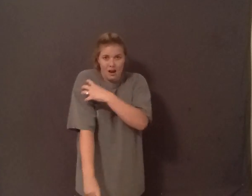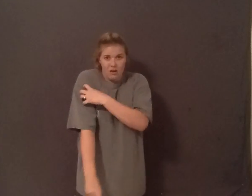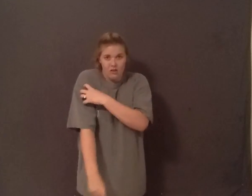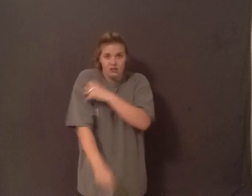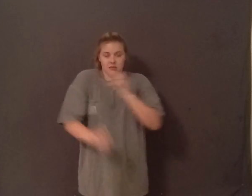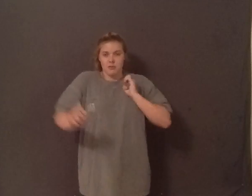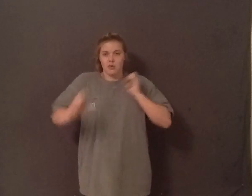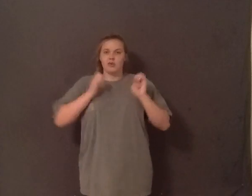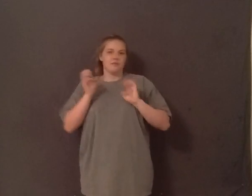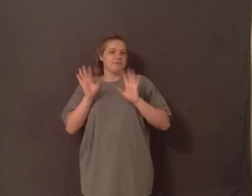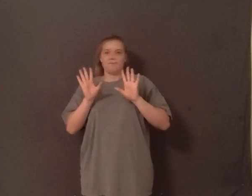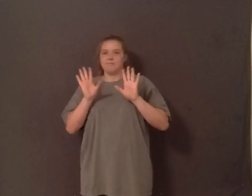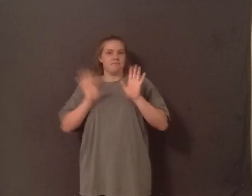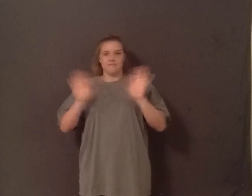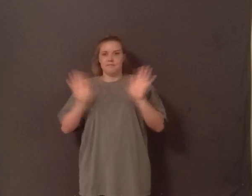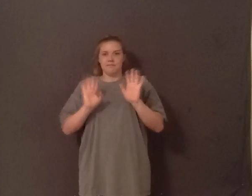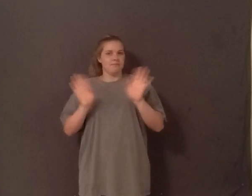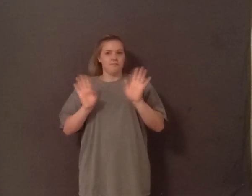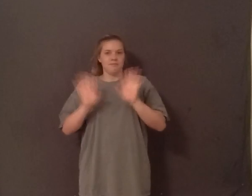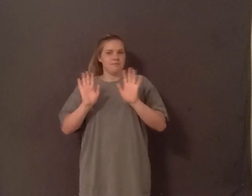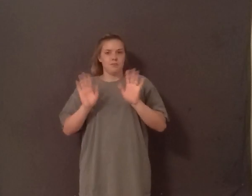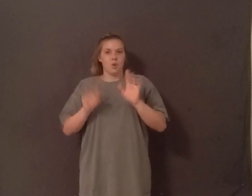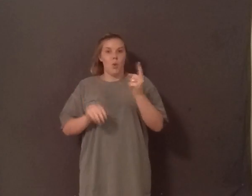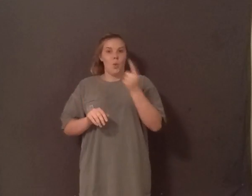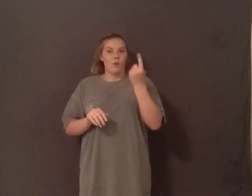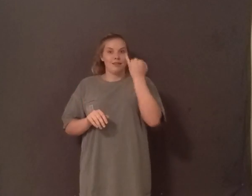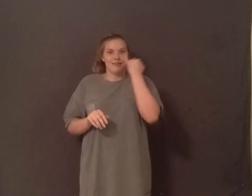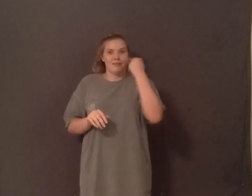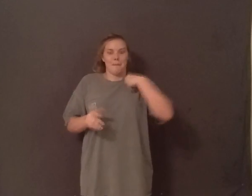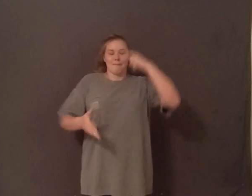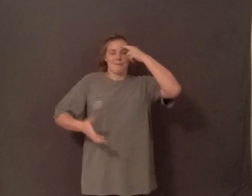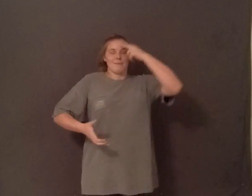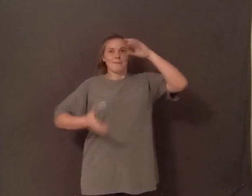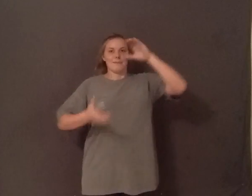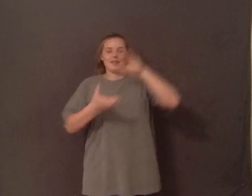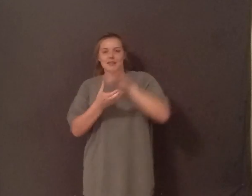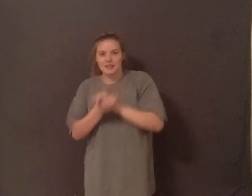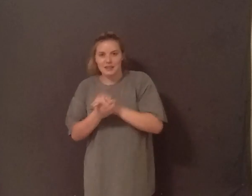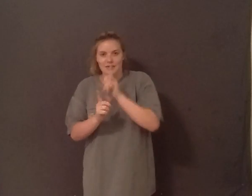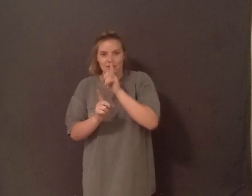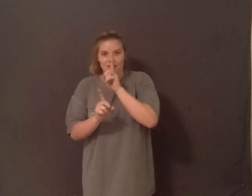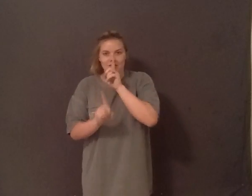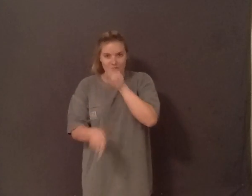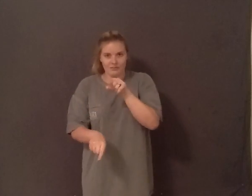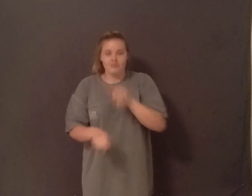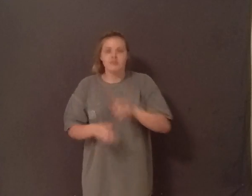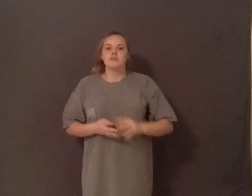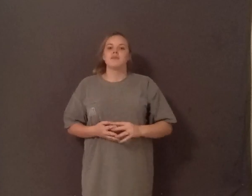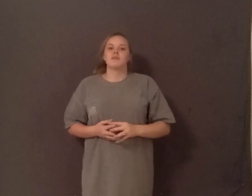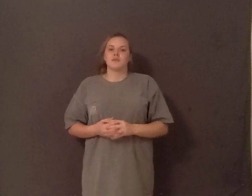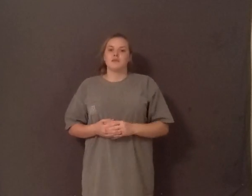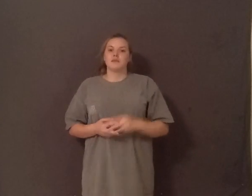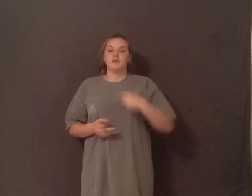Words only create emotions when we believe them. So the same is true with the words in our mind, our thoughts. When you believe the thoughts in your head, they